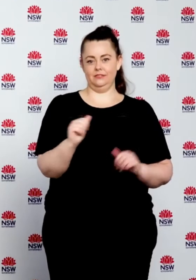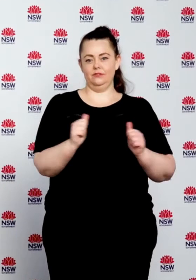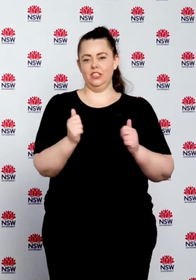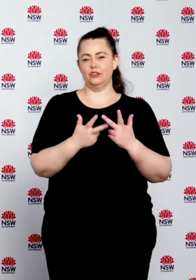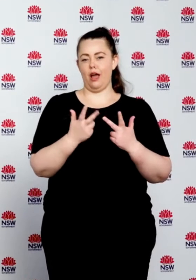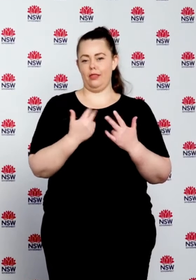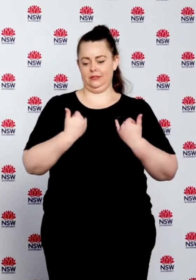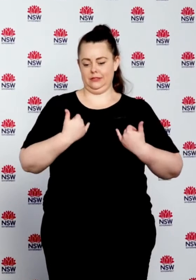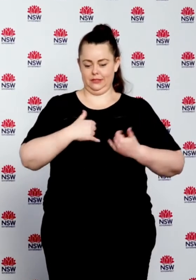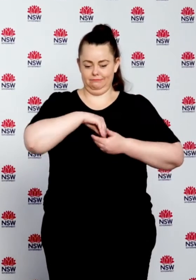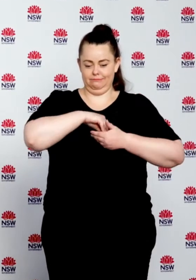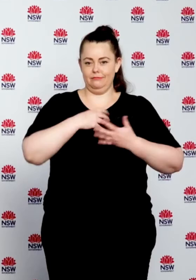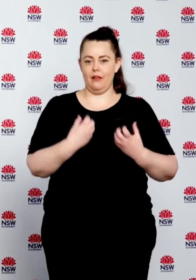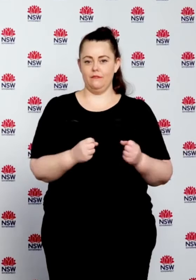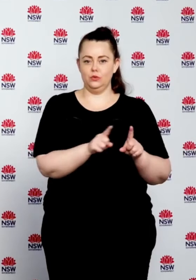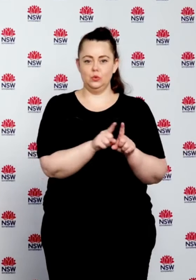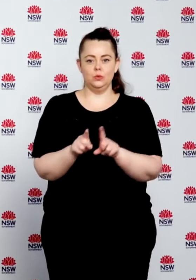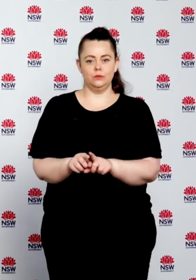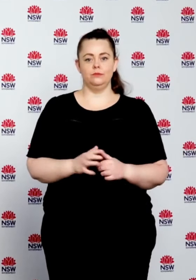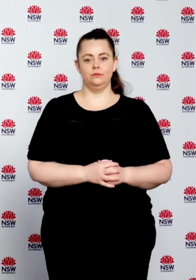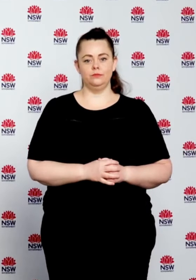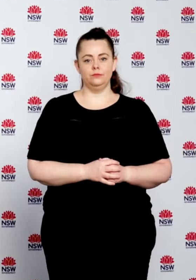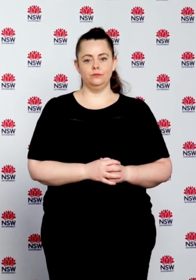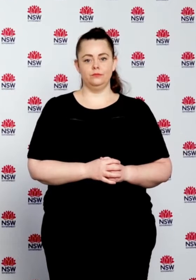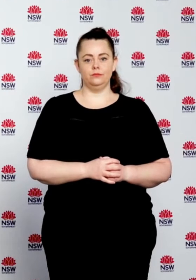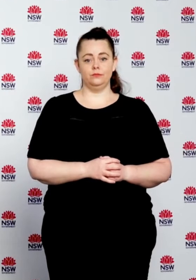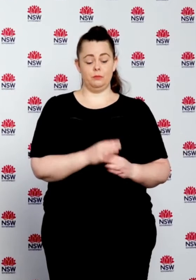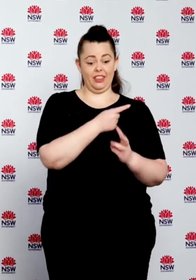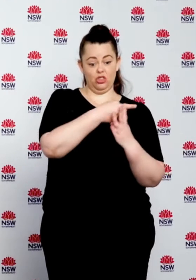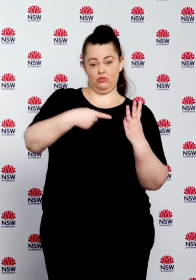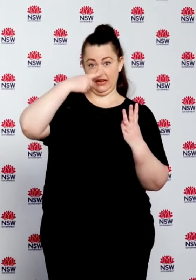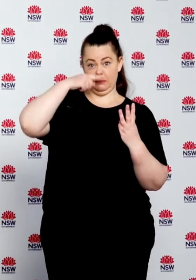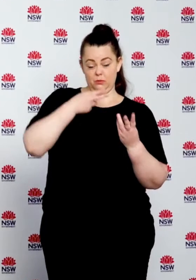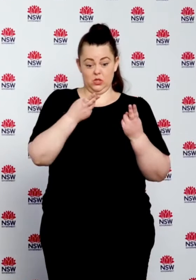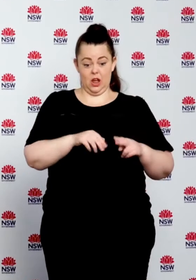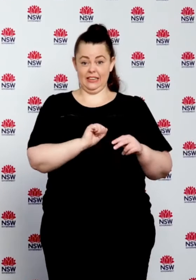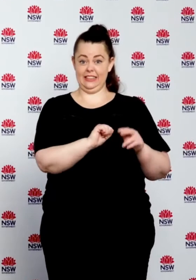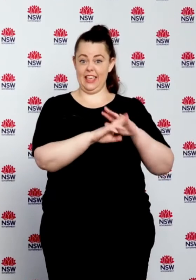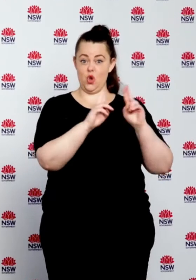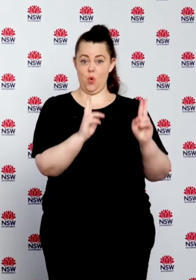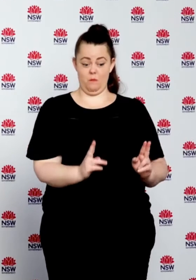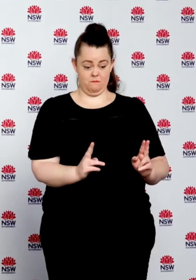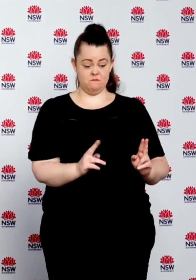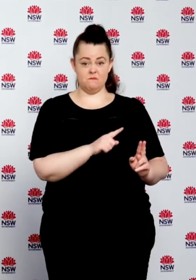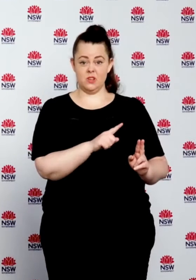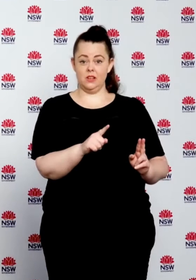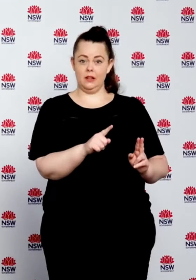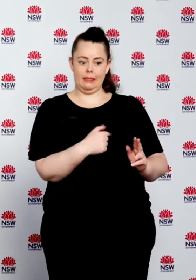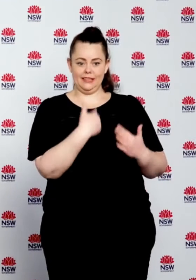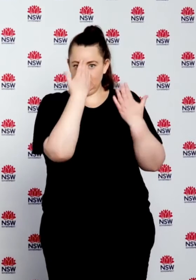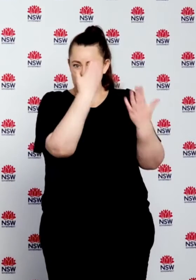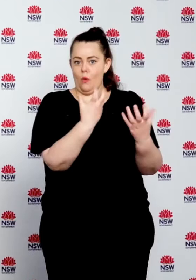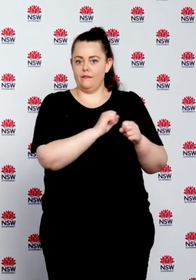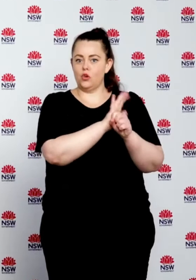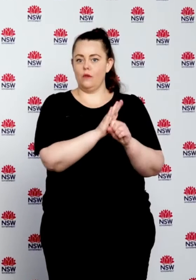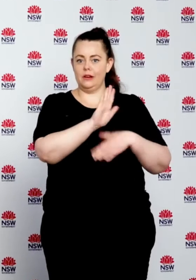his 40s, 1 man in his 50s and 1 woman in her 80s died at home. Their infections were diagnosed after their